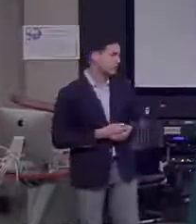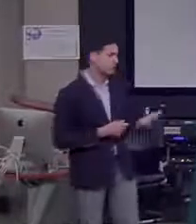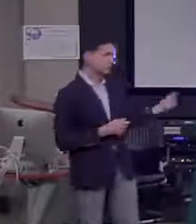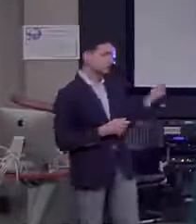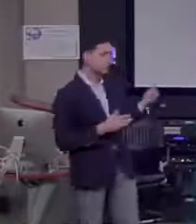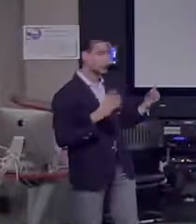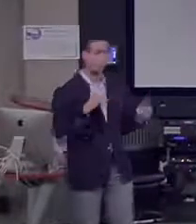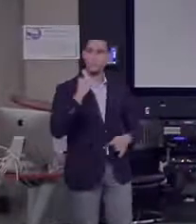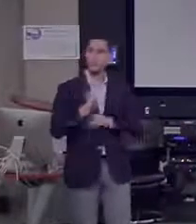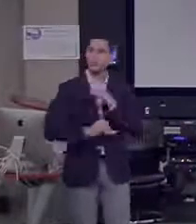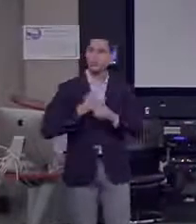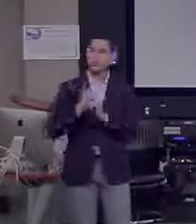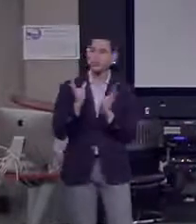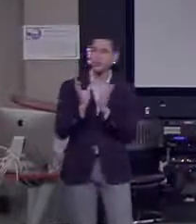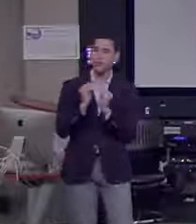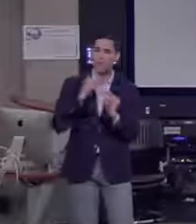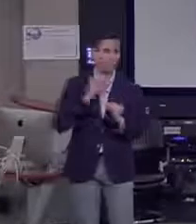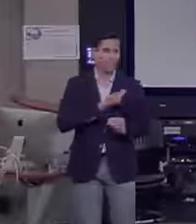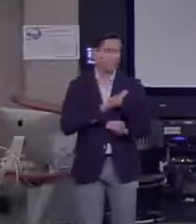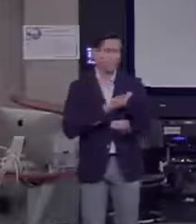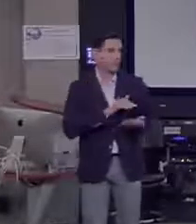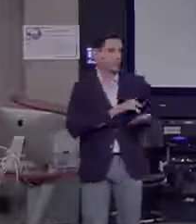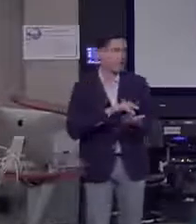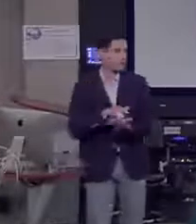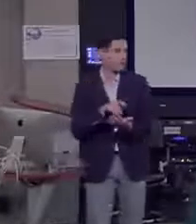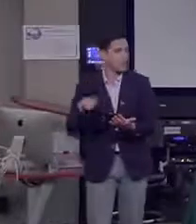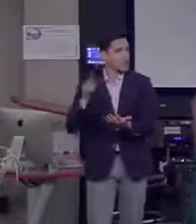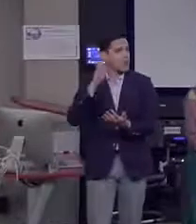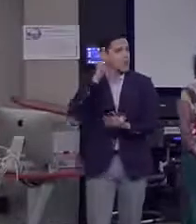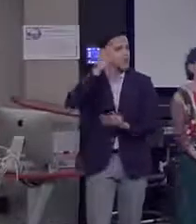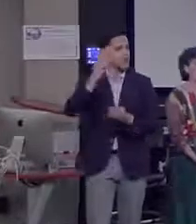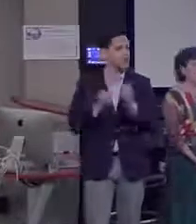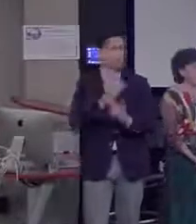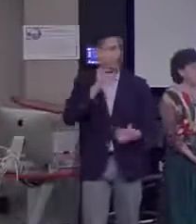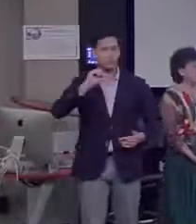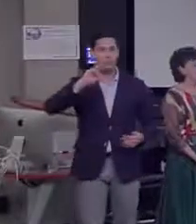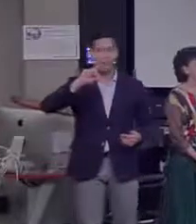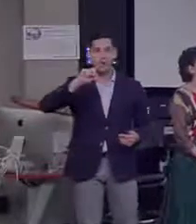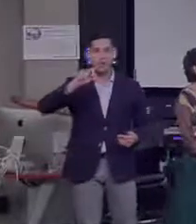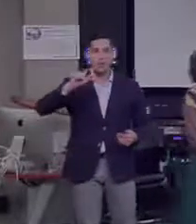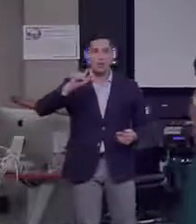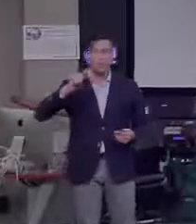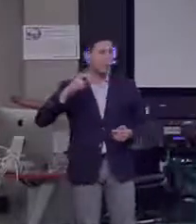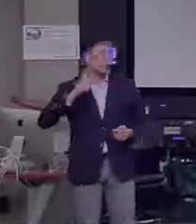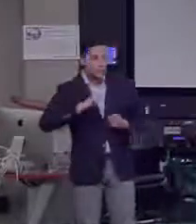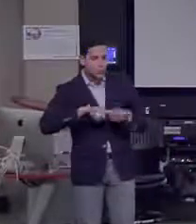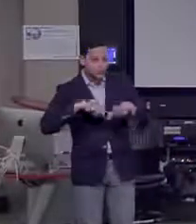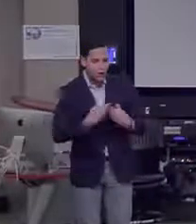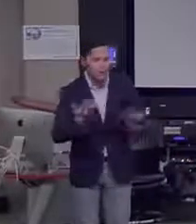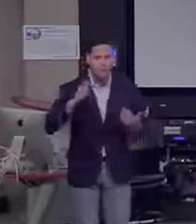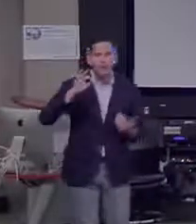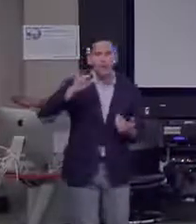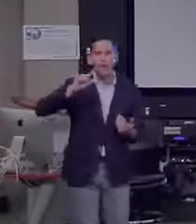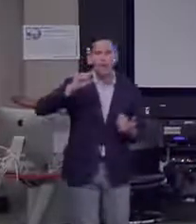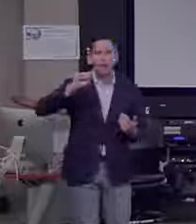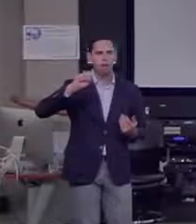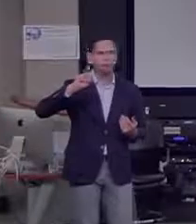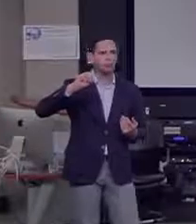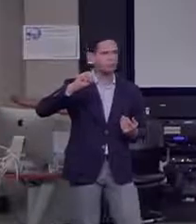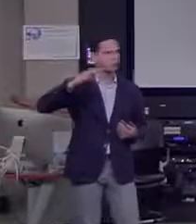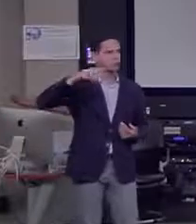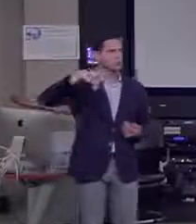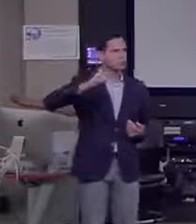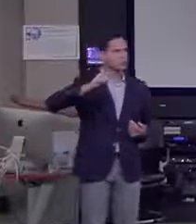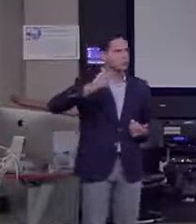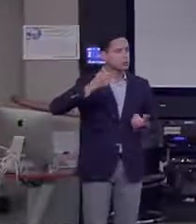is working on a model where we want to offer fellowships that twin researchers